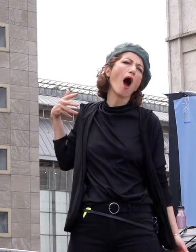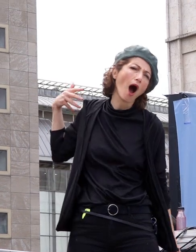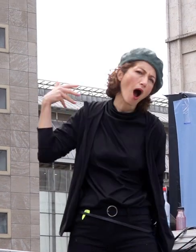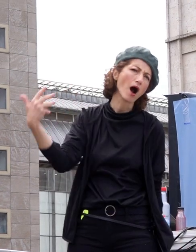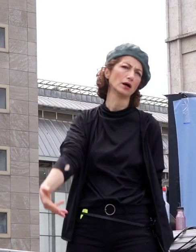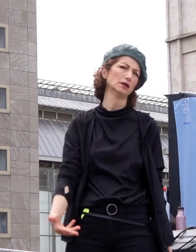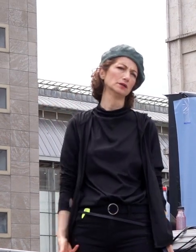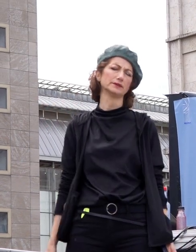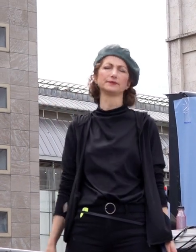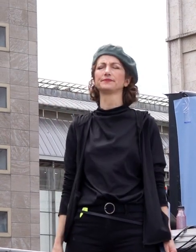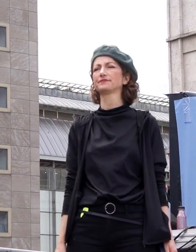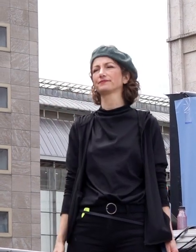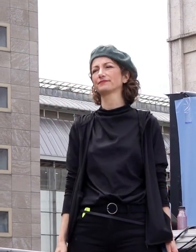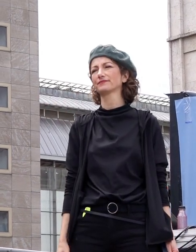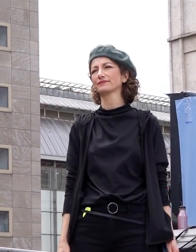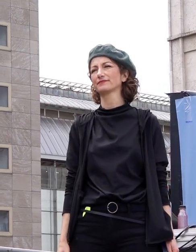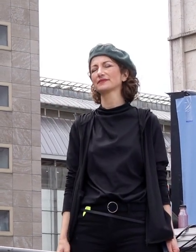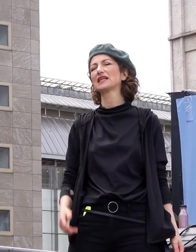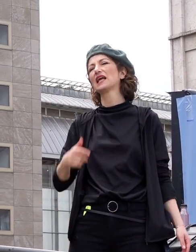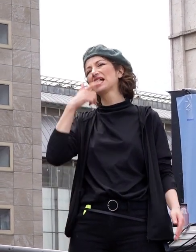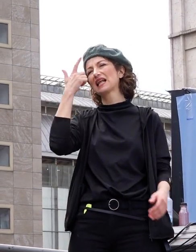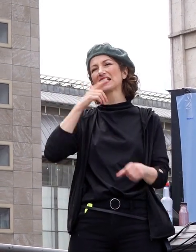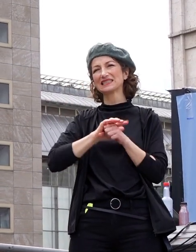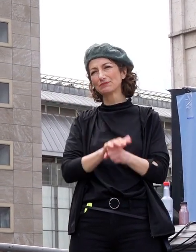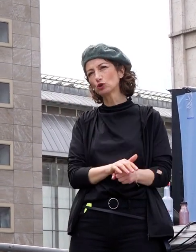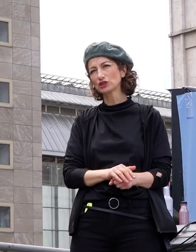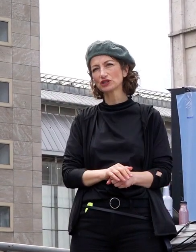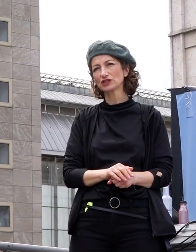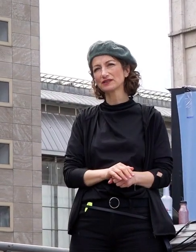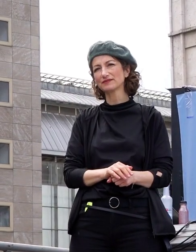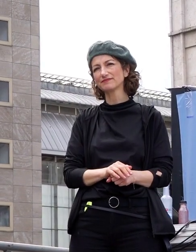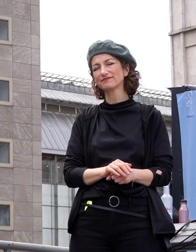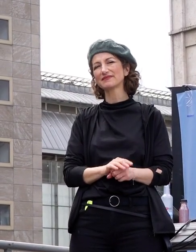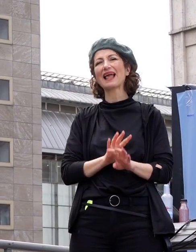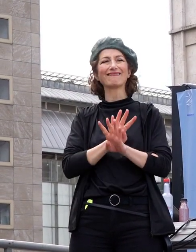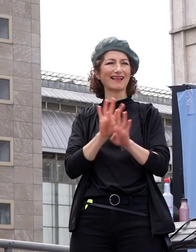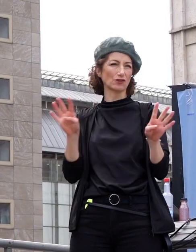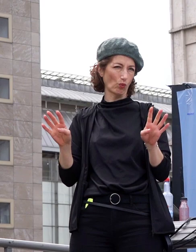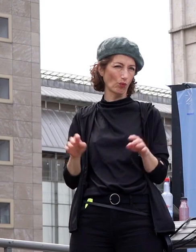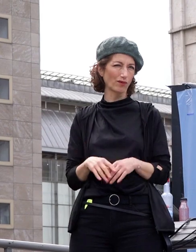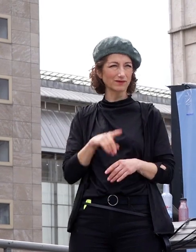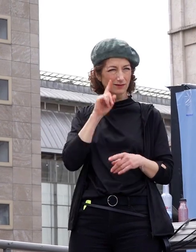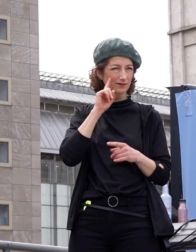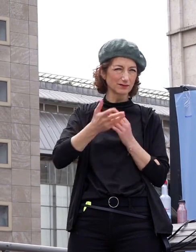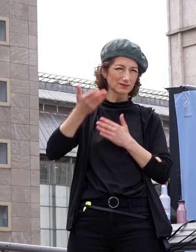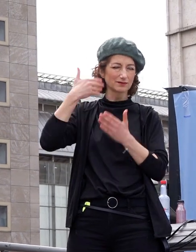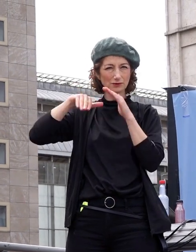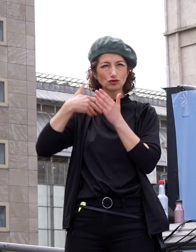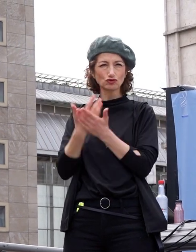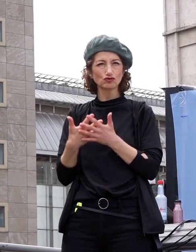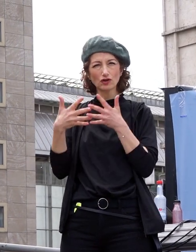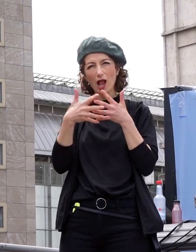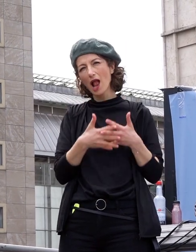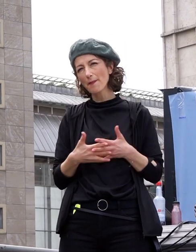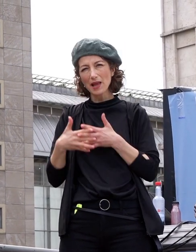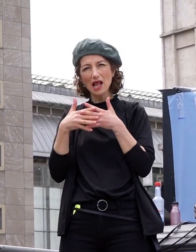As for racism and the ghetto, we know from the Kerner Commission in the USA,